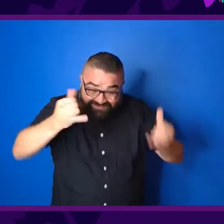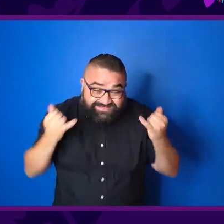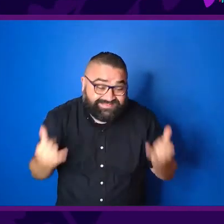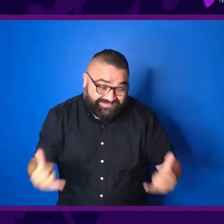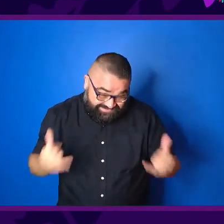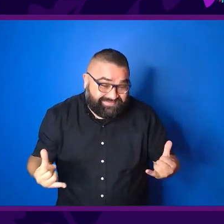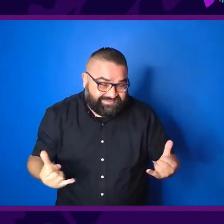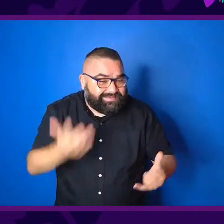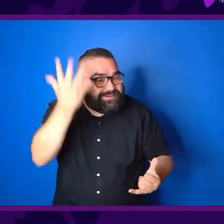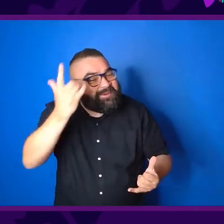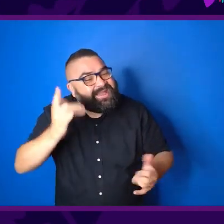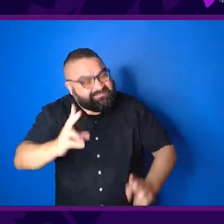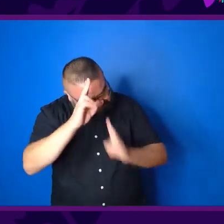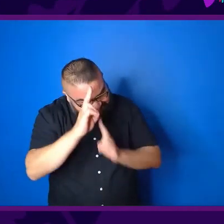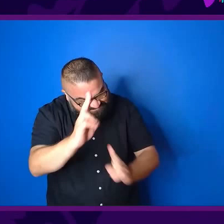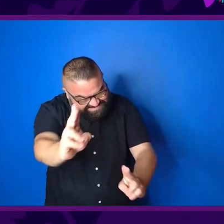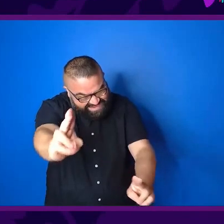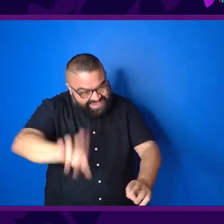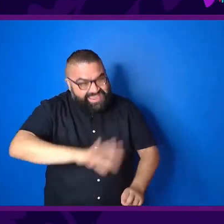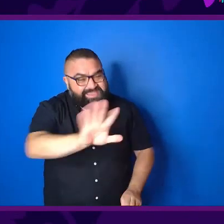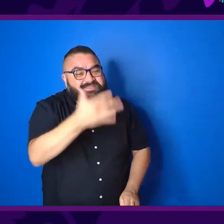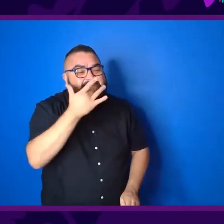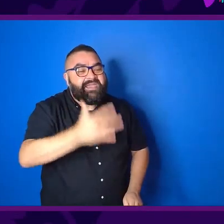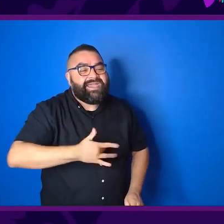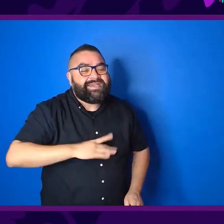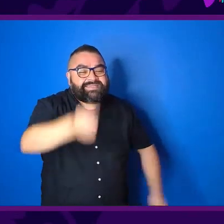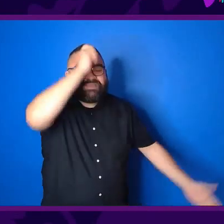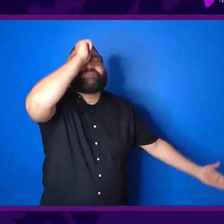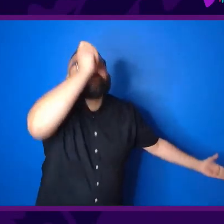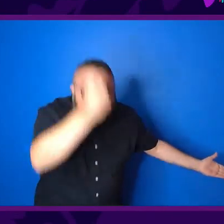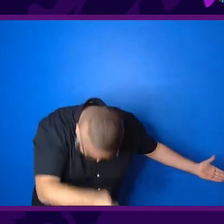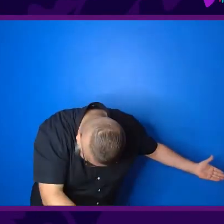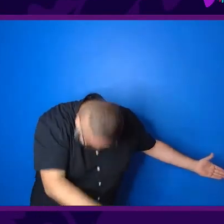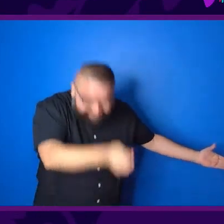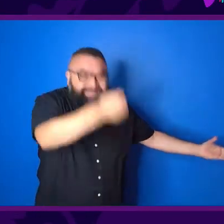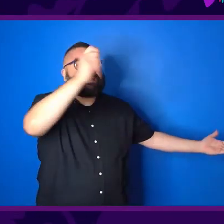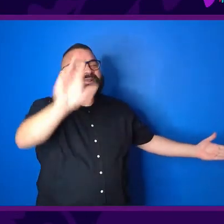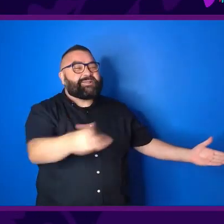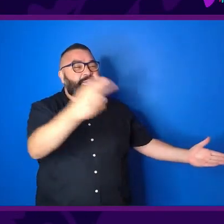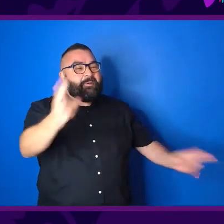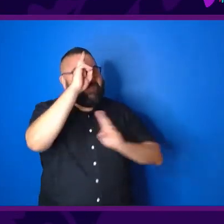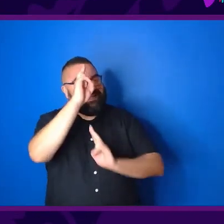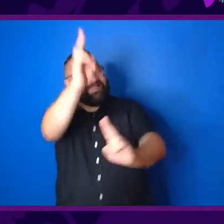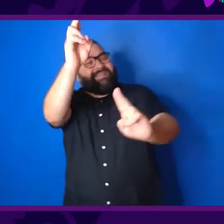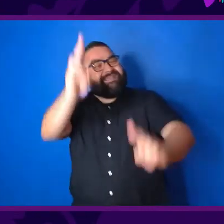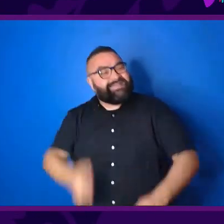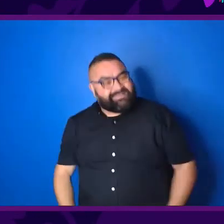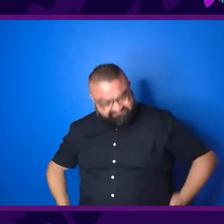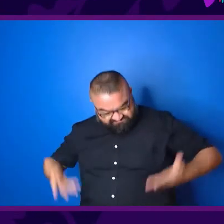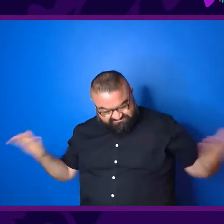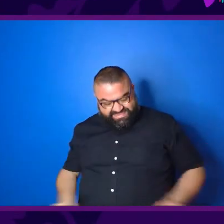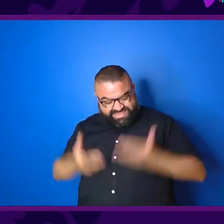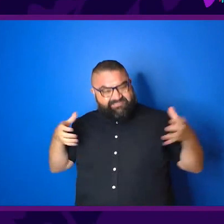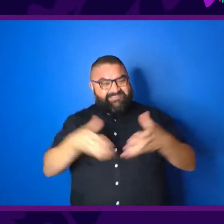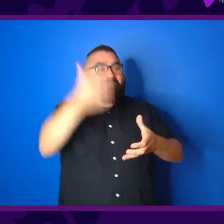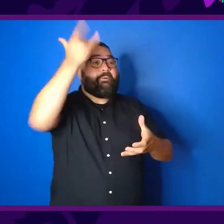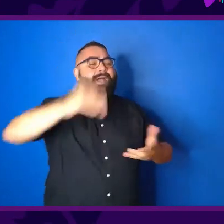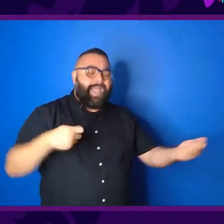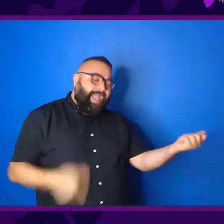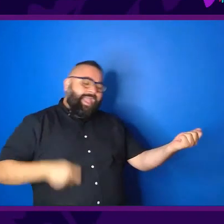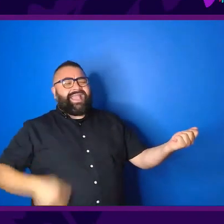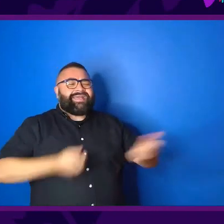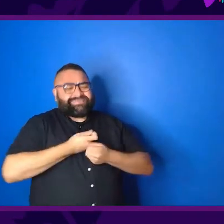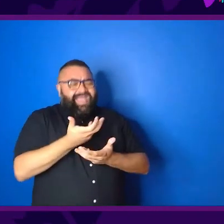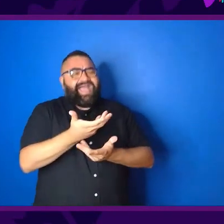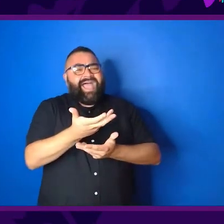adornar. Hoy por ser día de Dolores, te venimos a